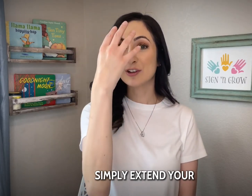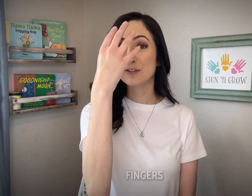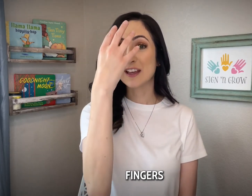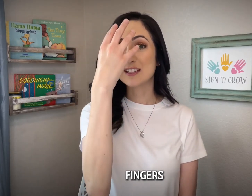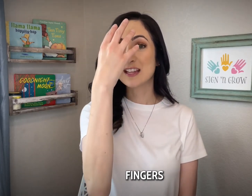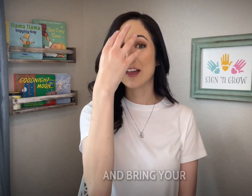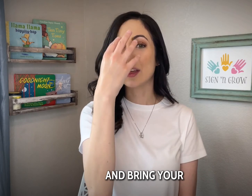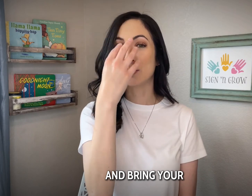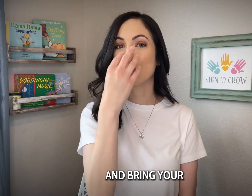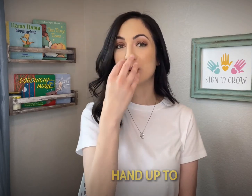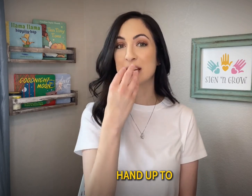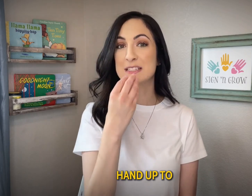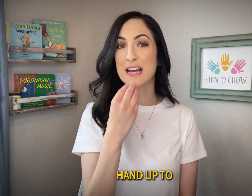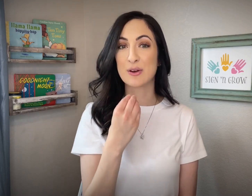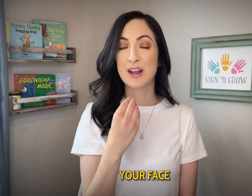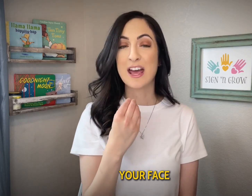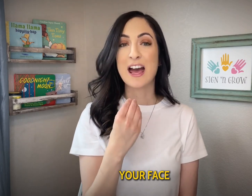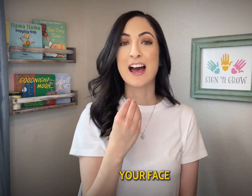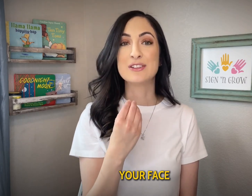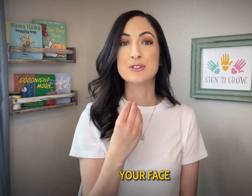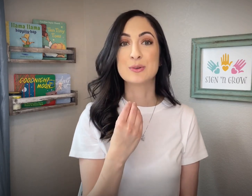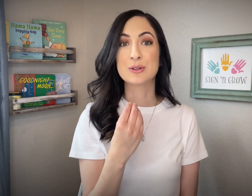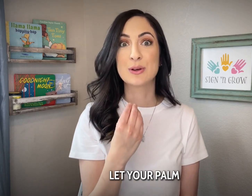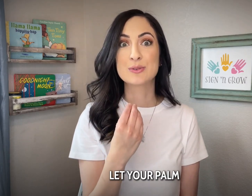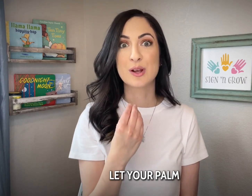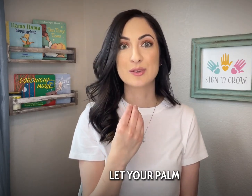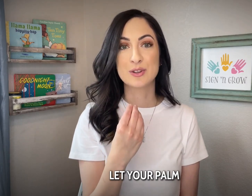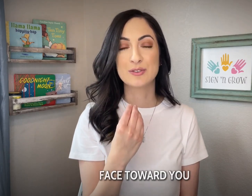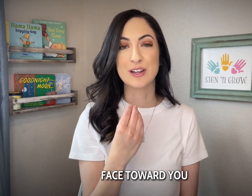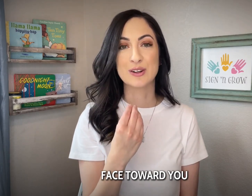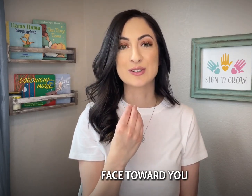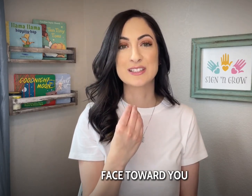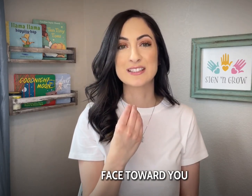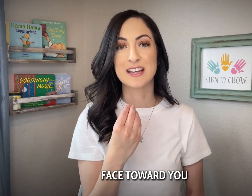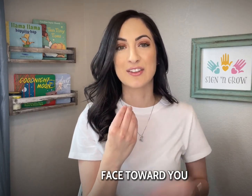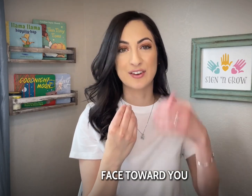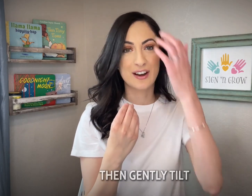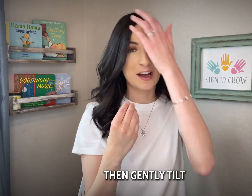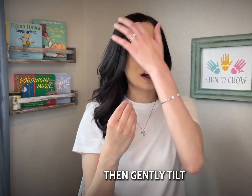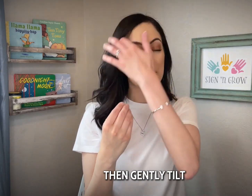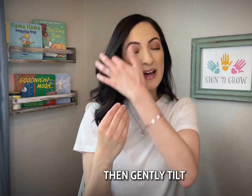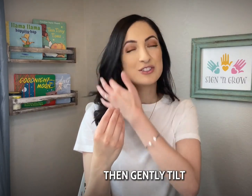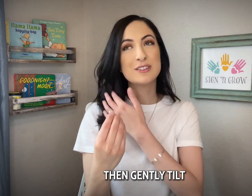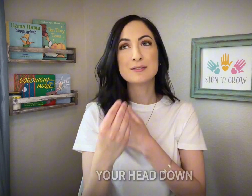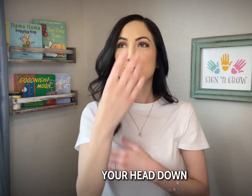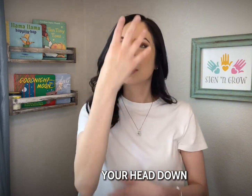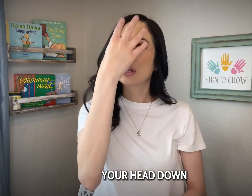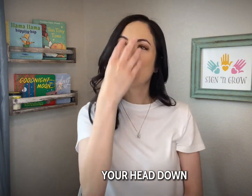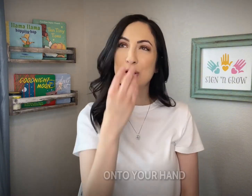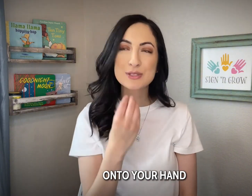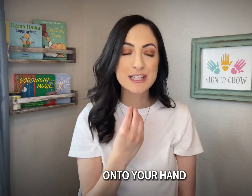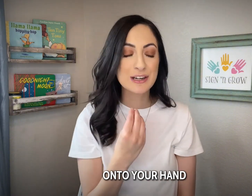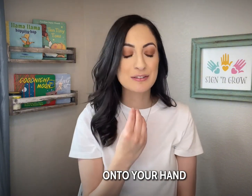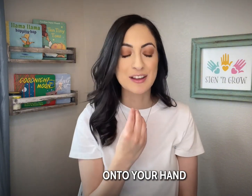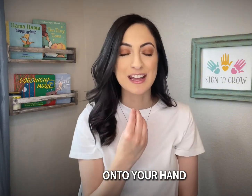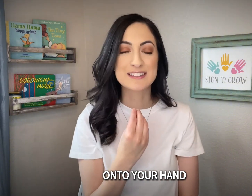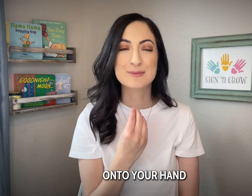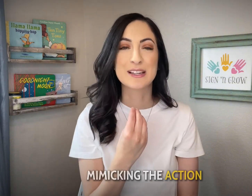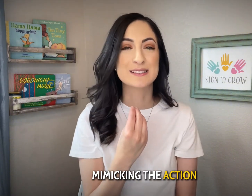extend your fingers and bring your hand up to your face. Let your palm face toward you Then gently tilt your head down onto your hand, mimicking